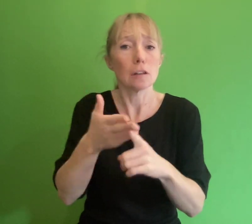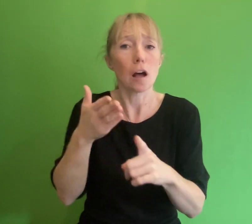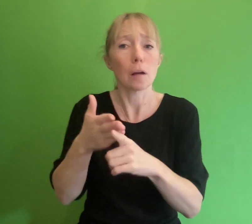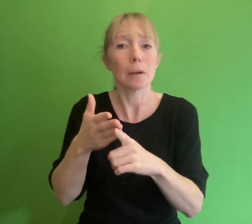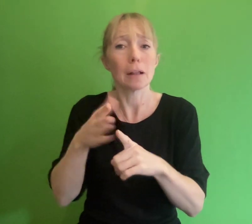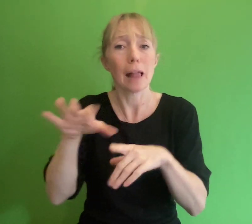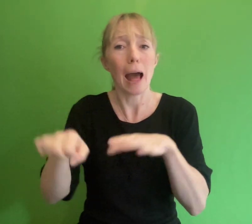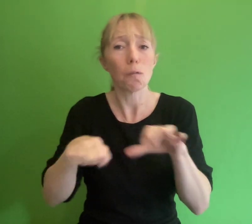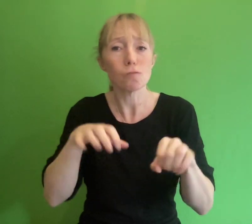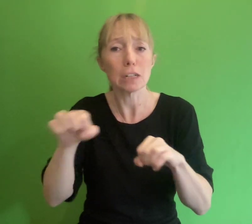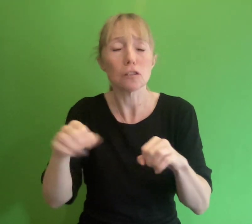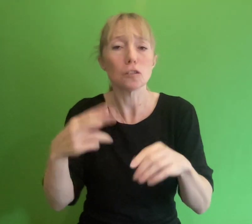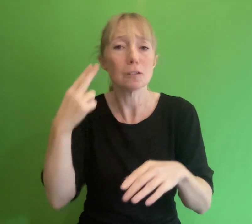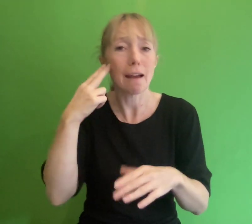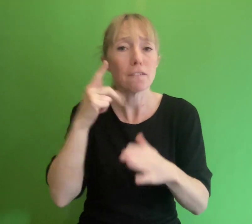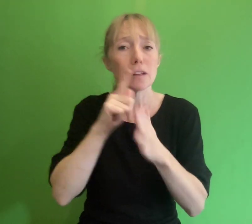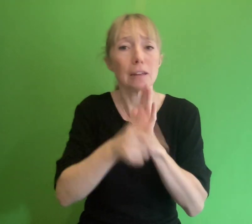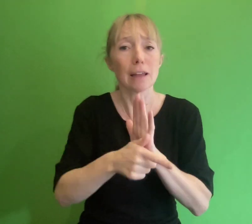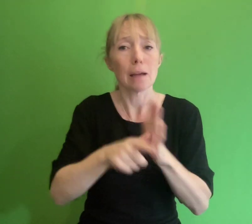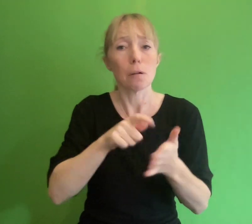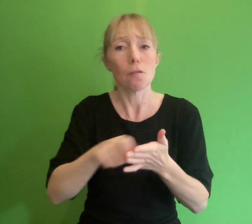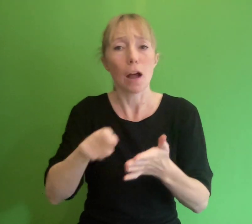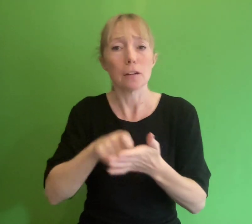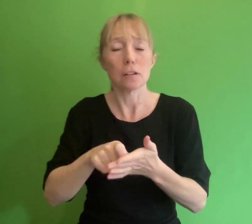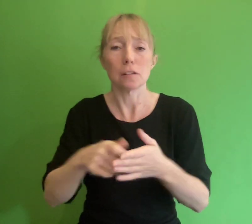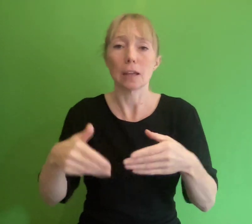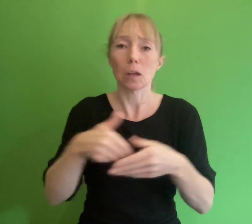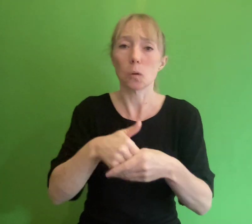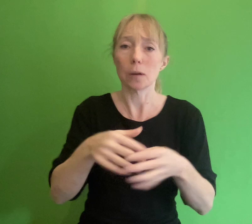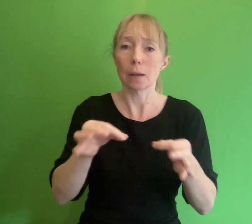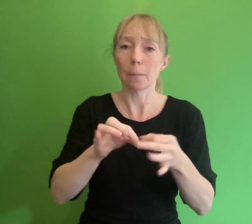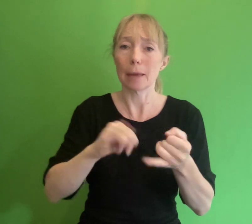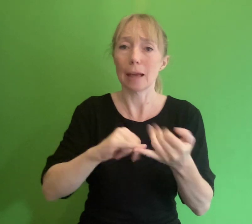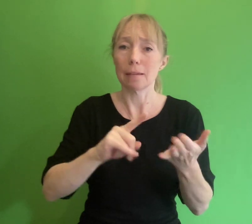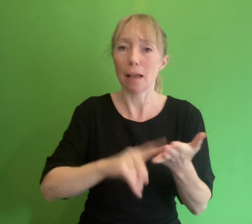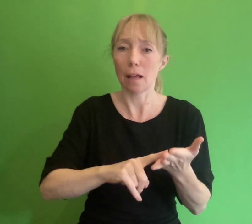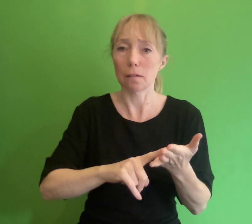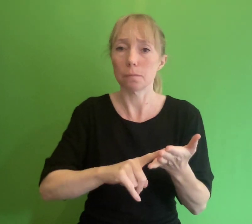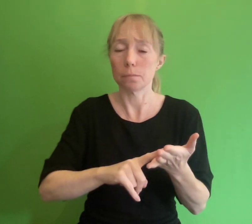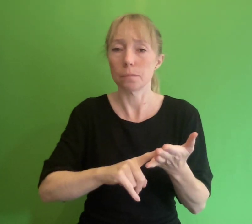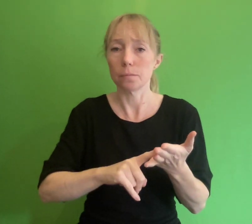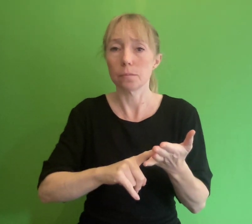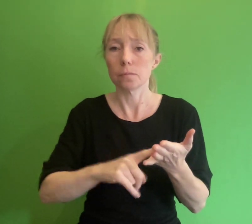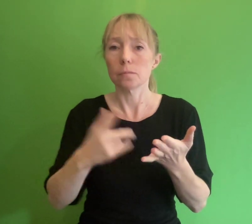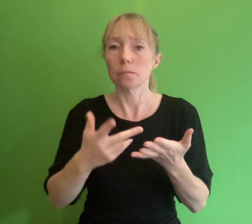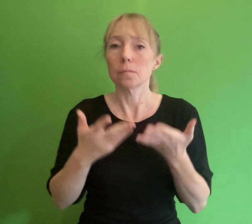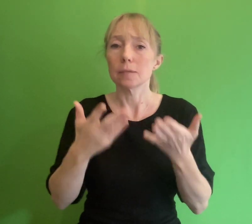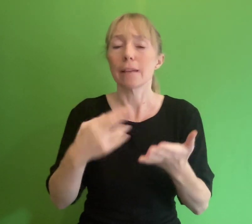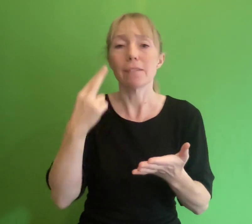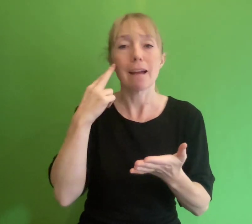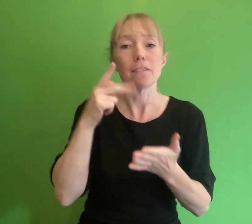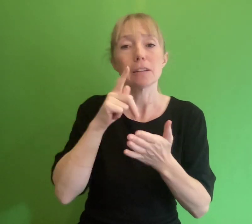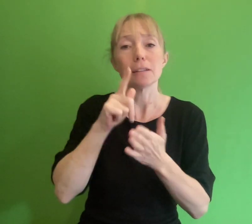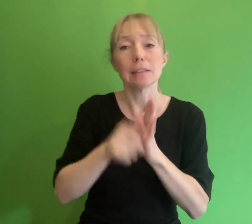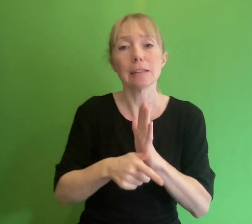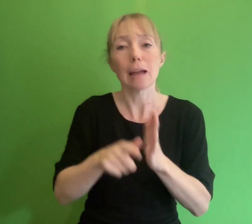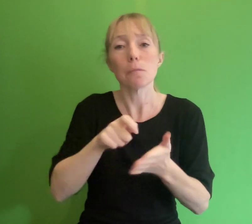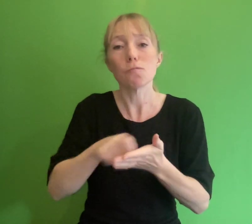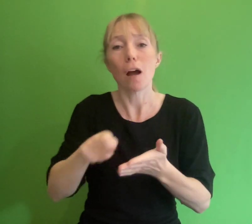disabled writers, including in British Sign Language, equip deaf and disabled writers with the skills and knowledge to